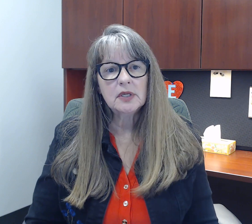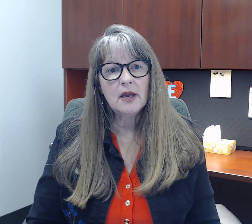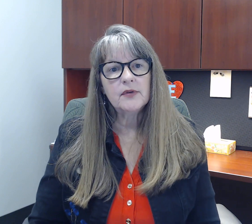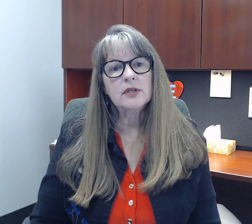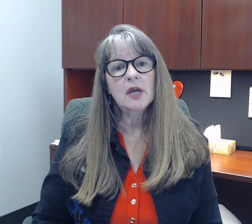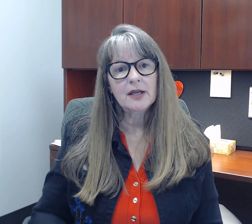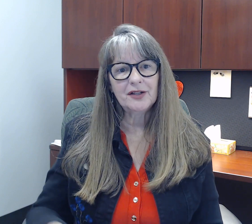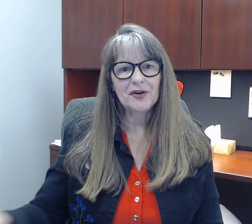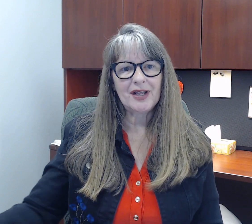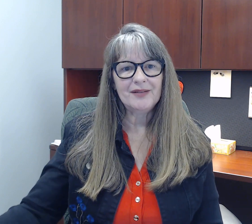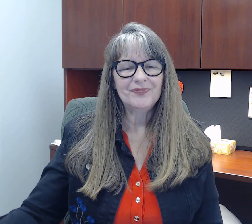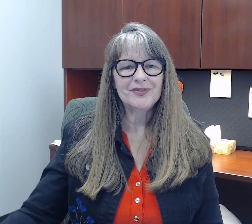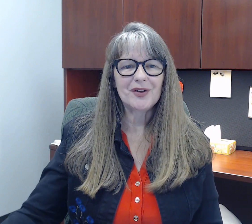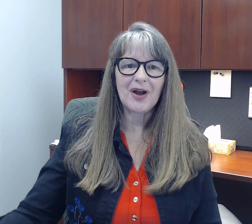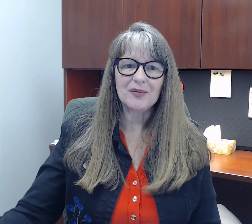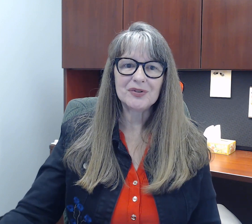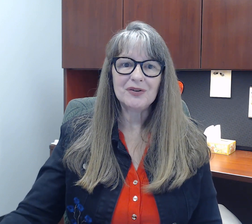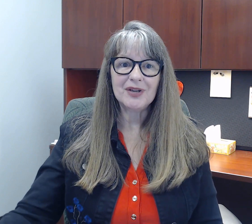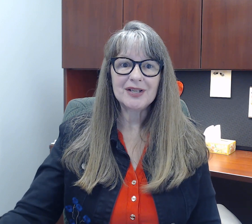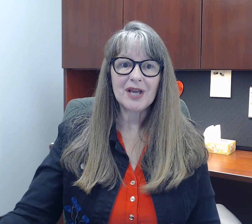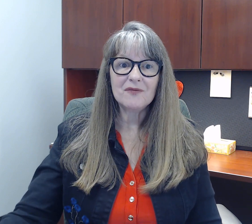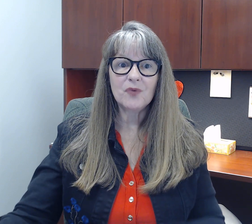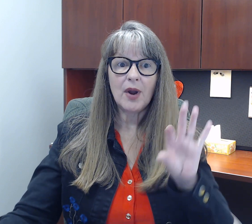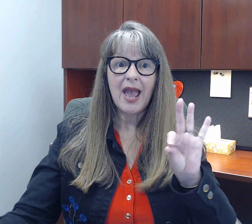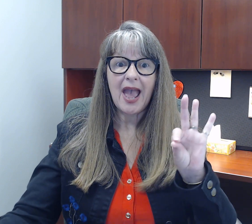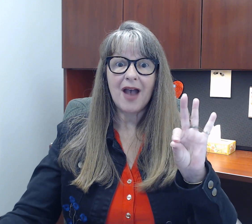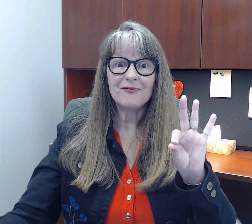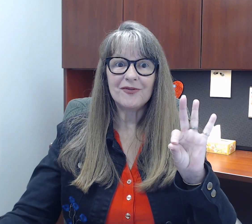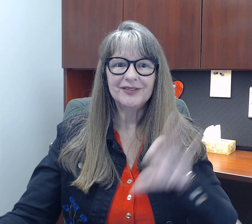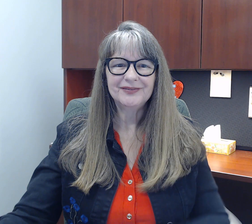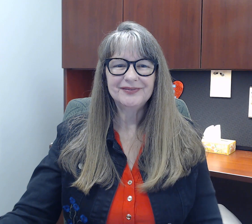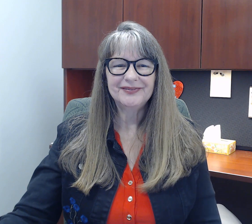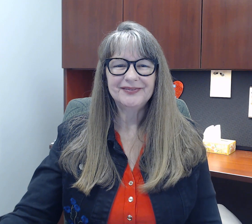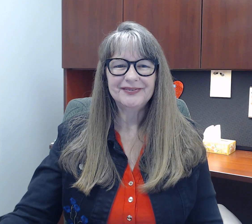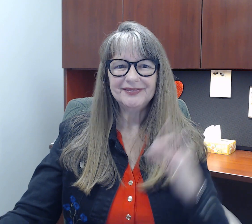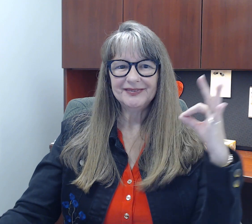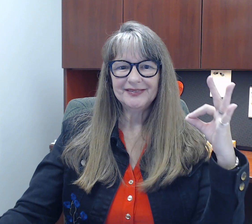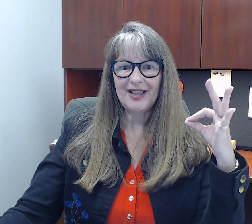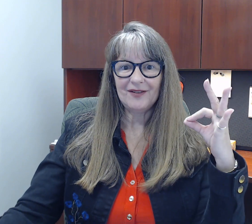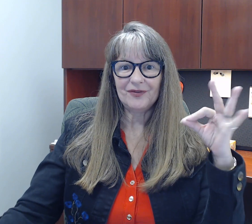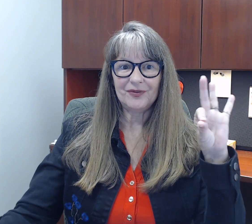deaf, is clarity. So I will see you next time for F. F.